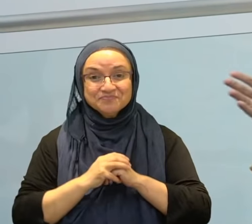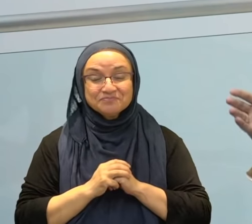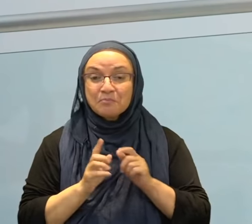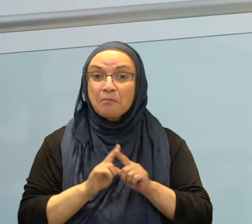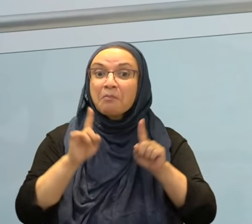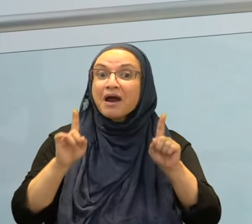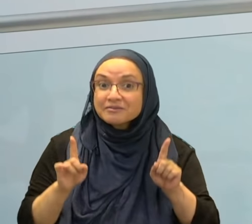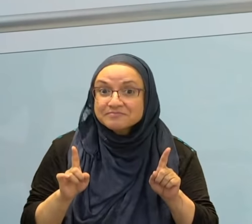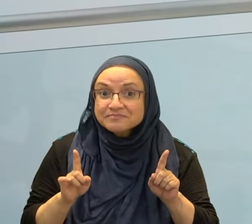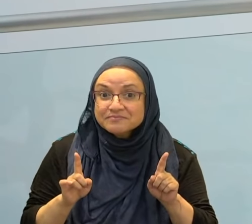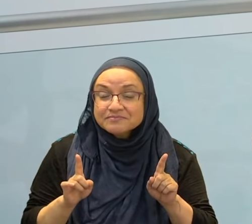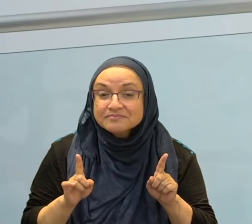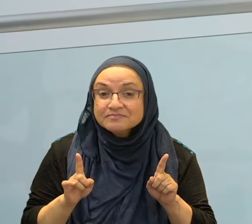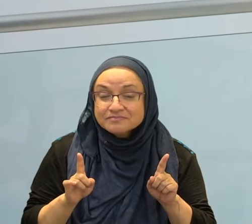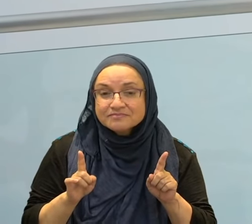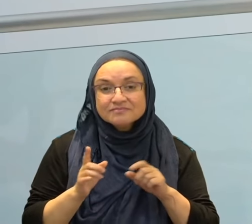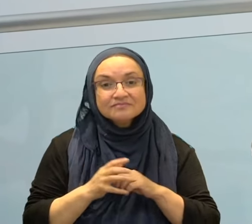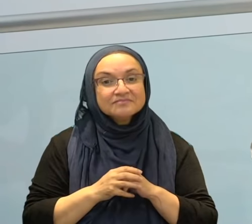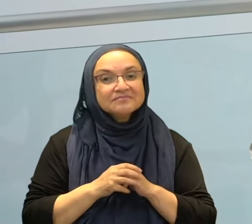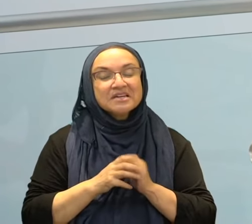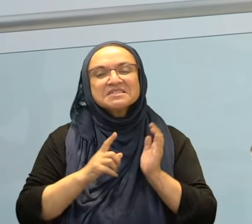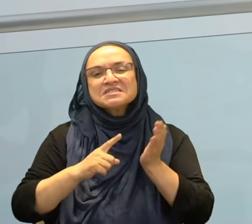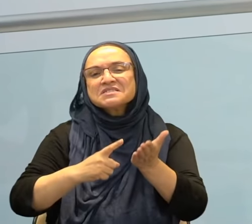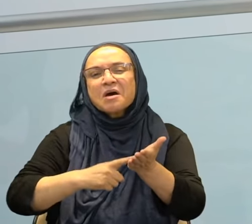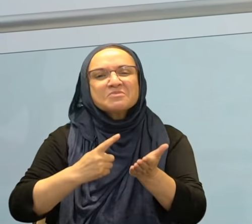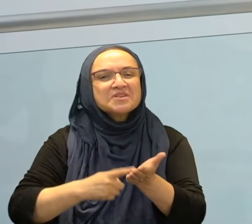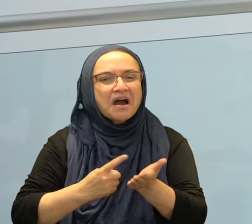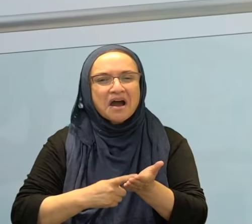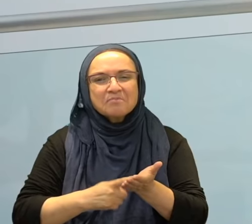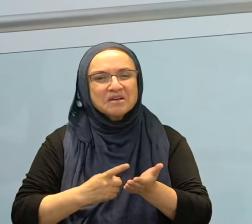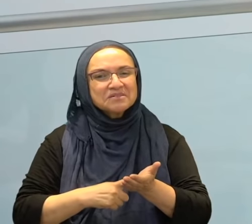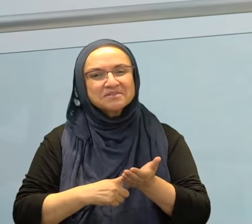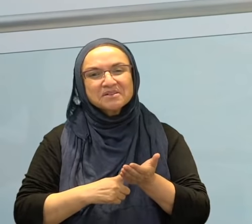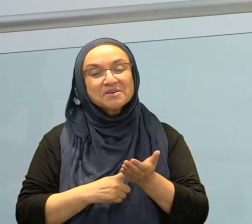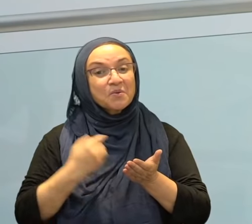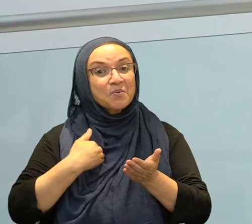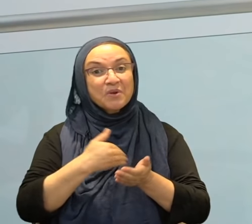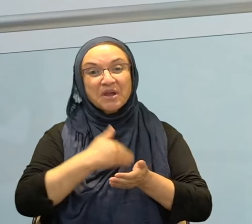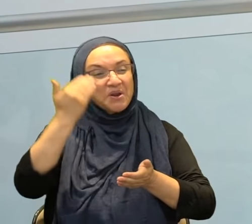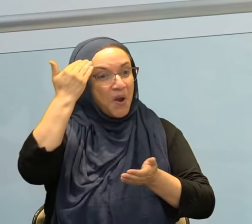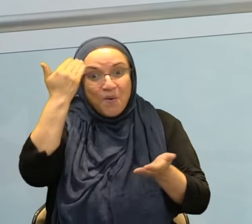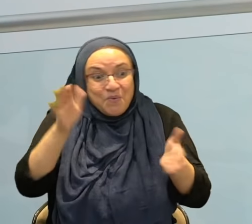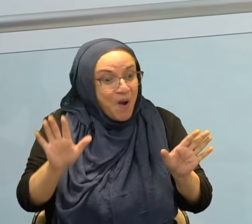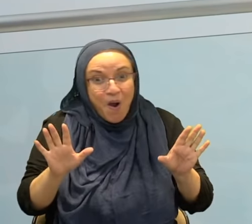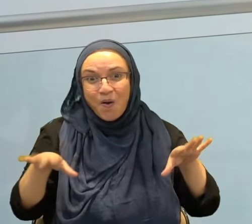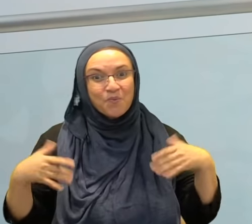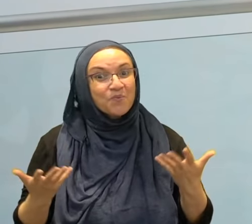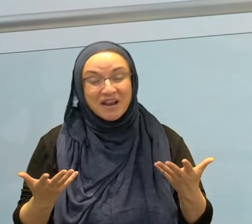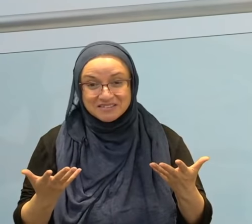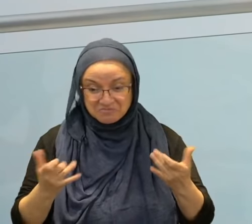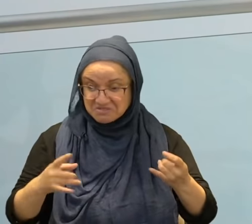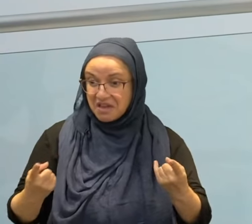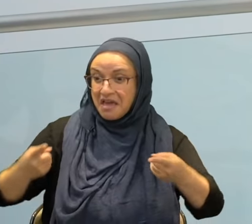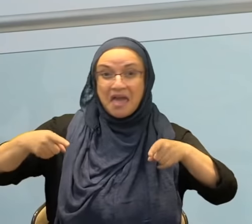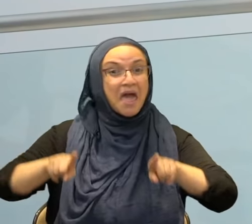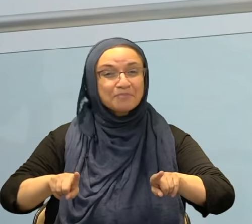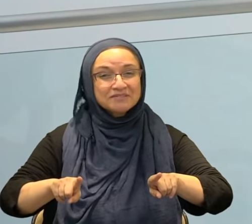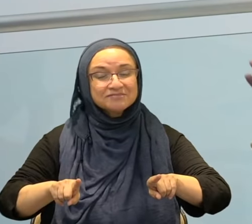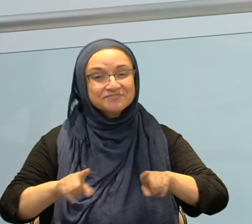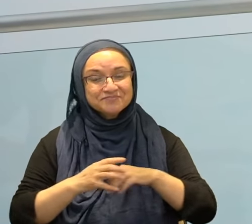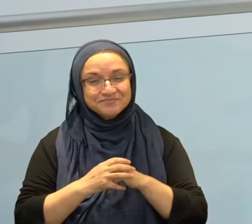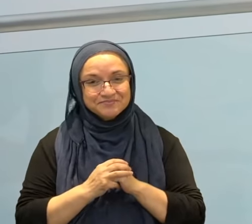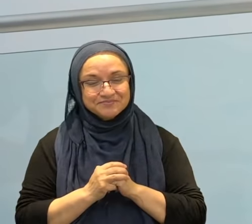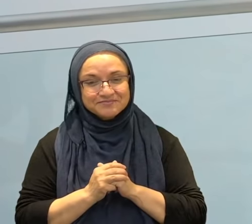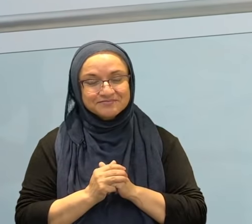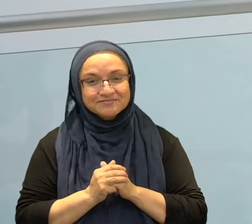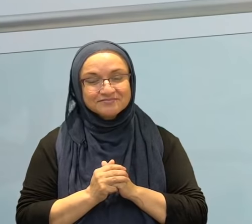or we magnify our trials. You know, it's like if someone is in a boxing ring and they get hit and they say, you know, you can tell that the the fighter was never the same